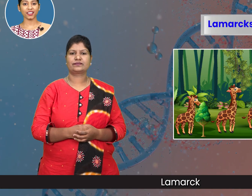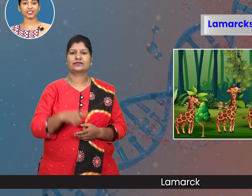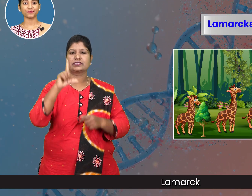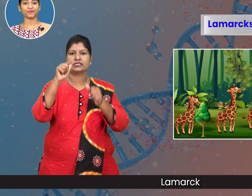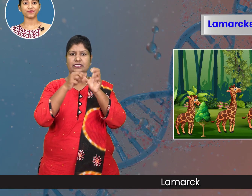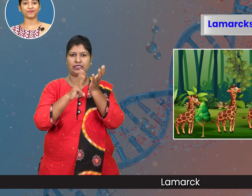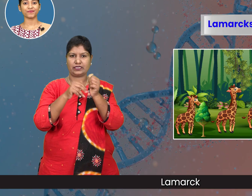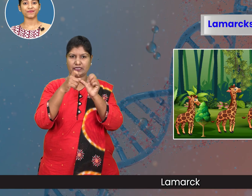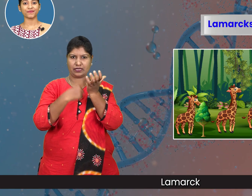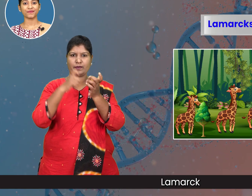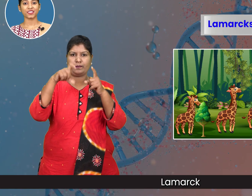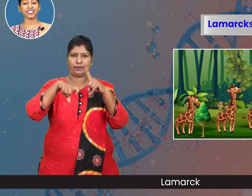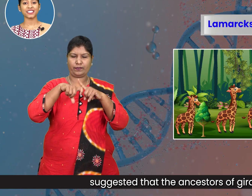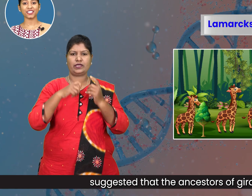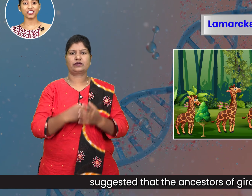Landmark